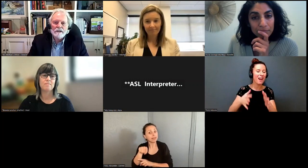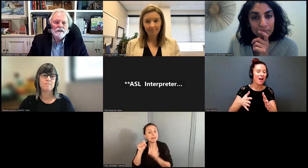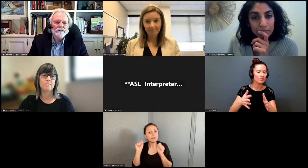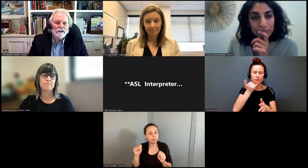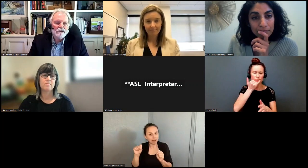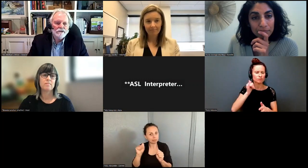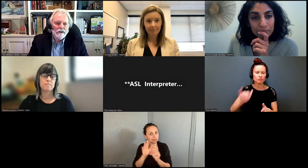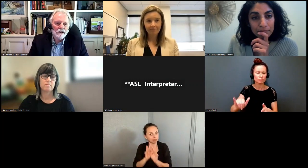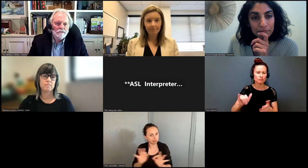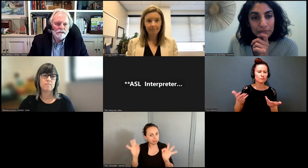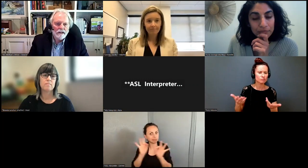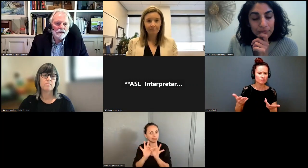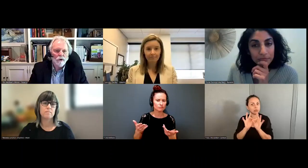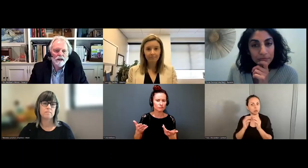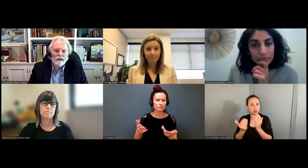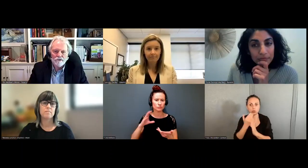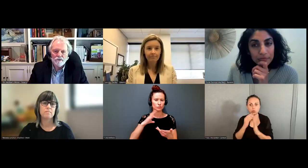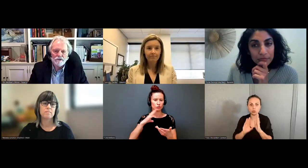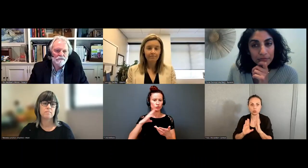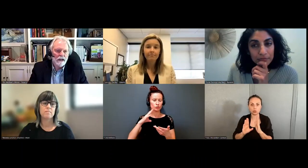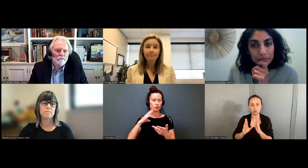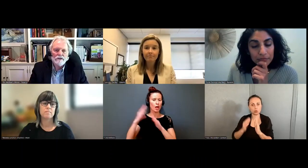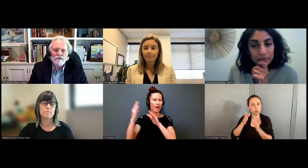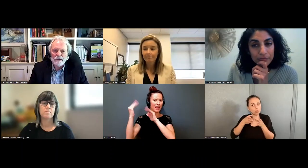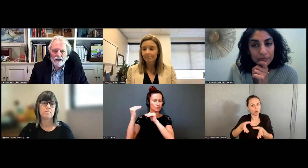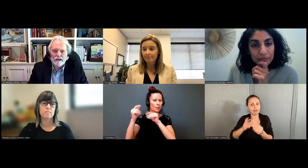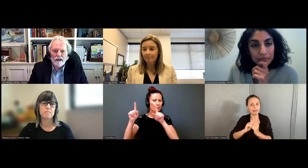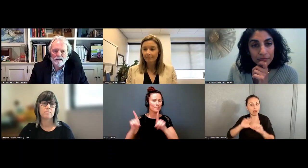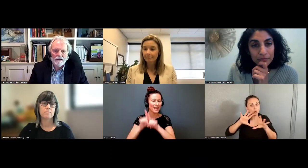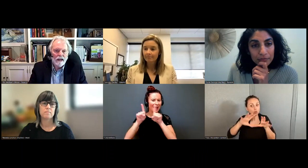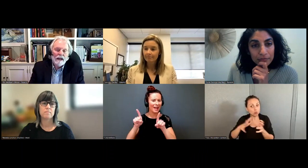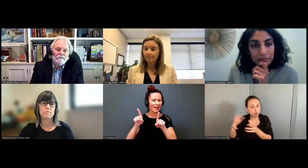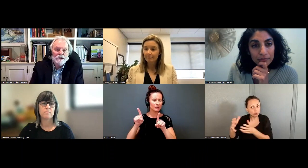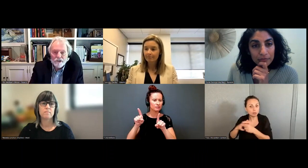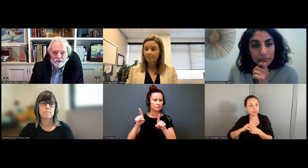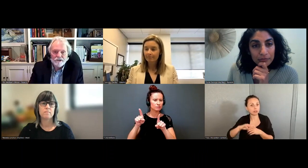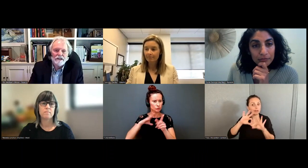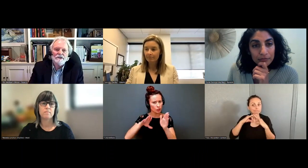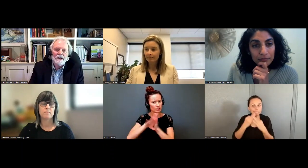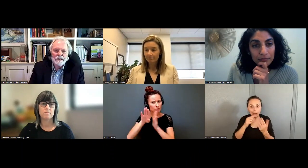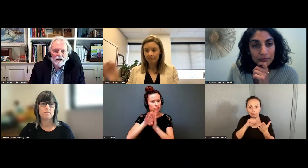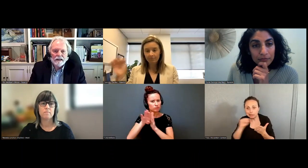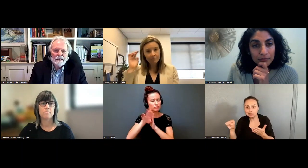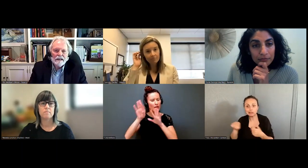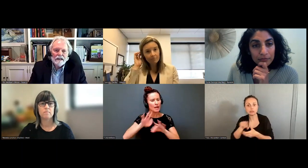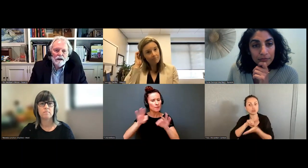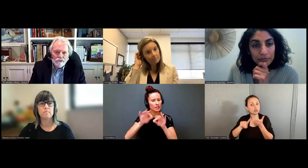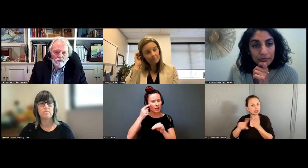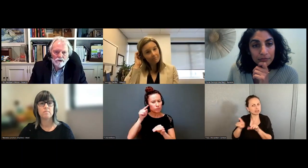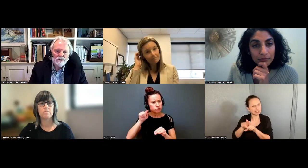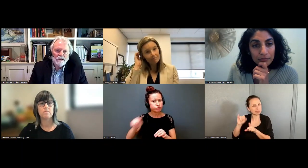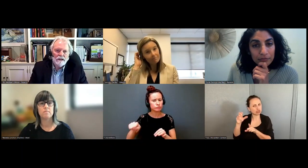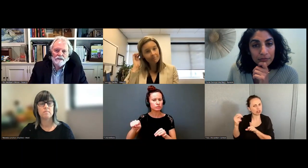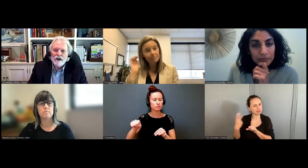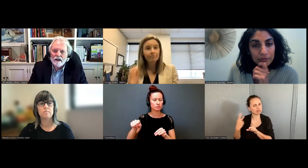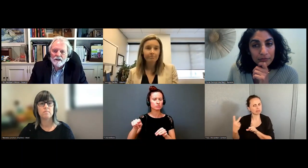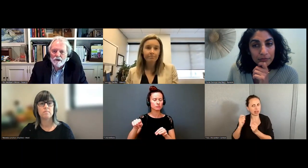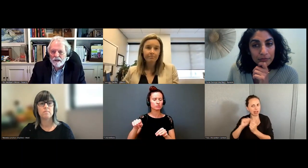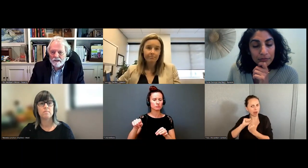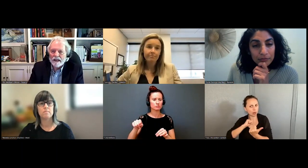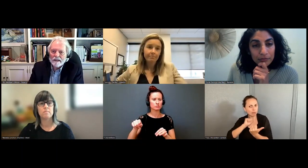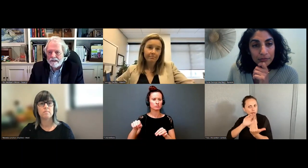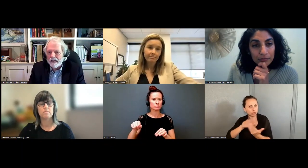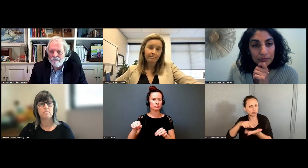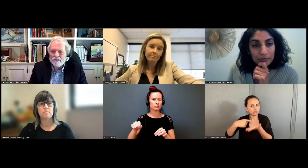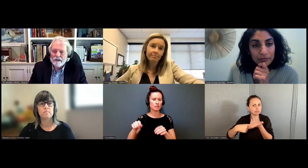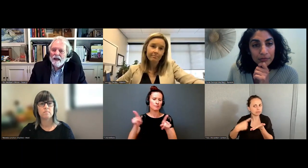really significant new development in the way groups and families and researchers like Jen and I approach and talk about,